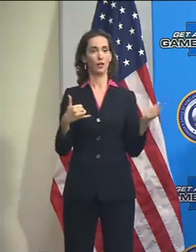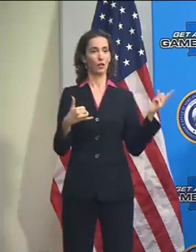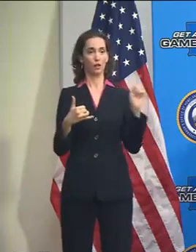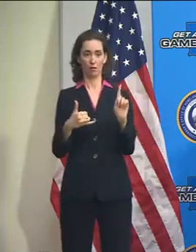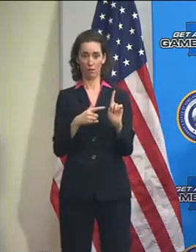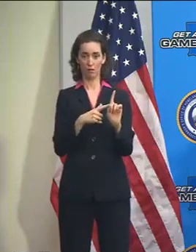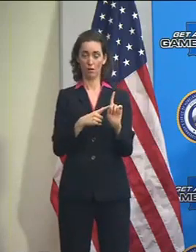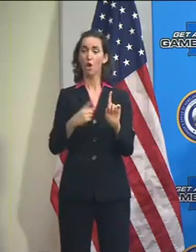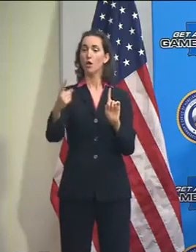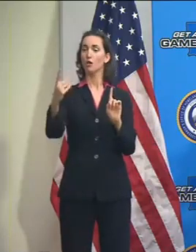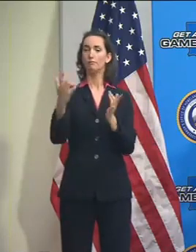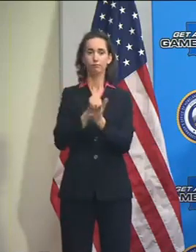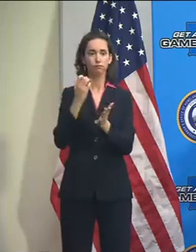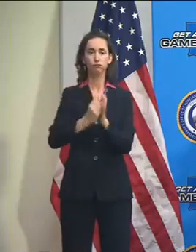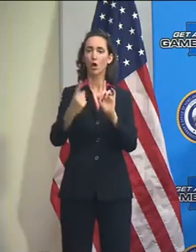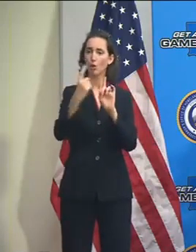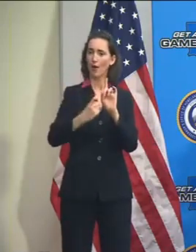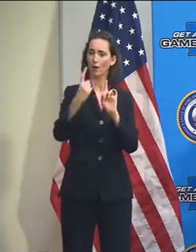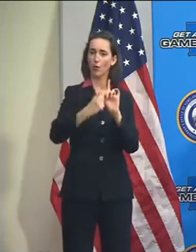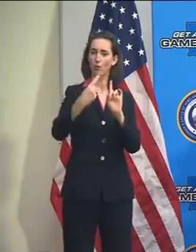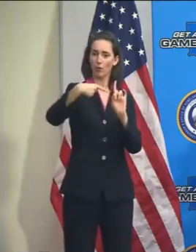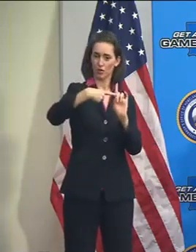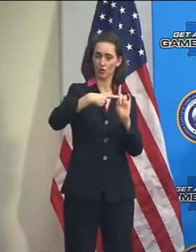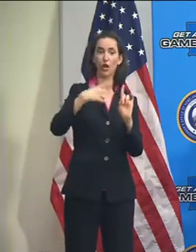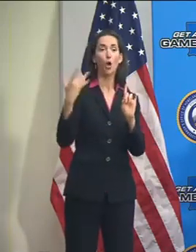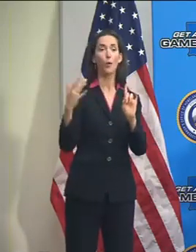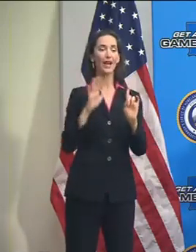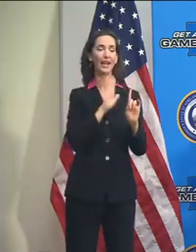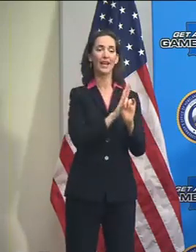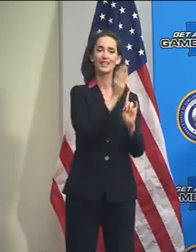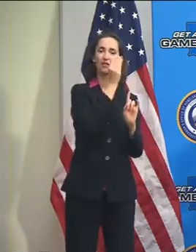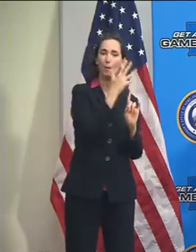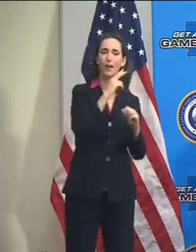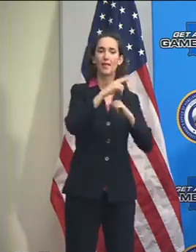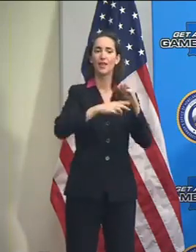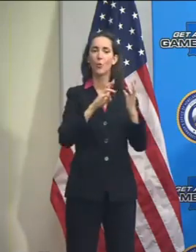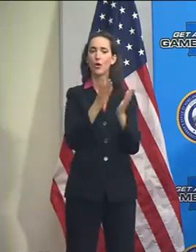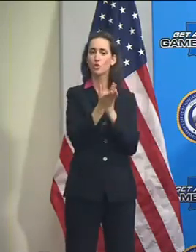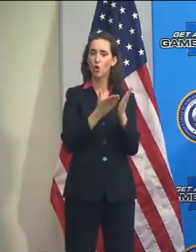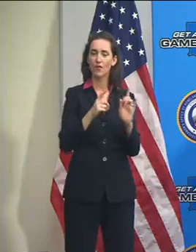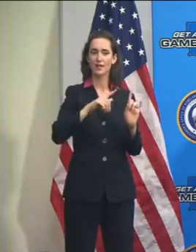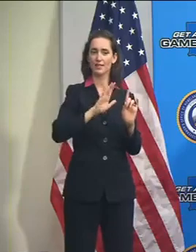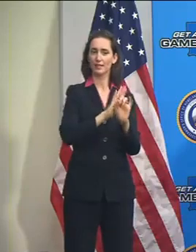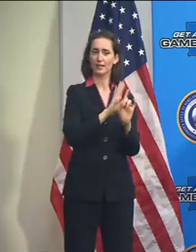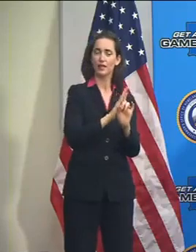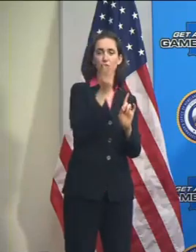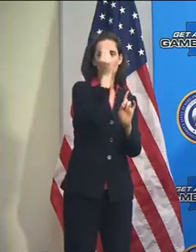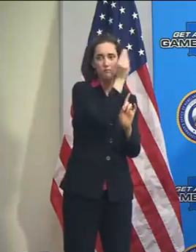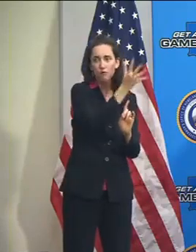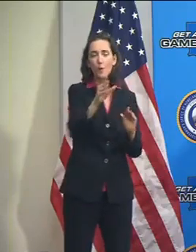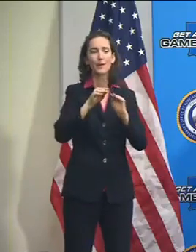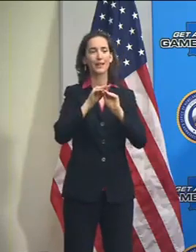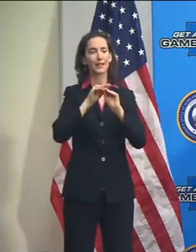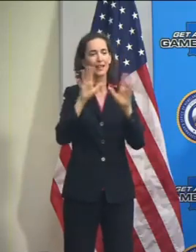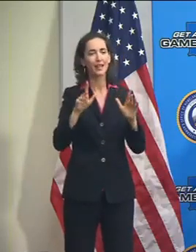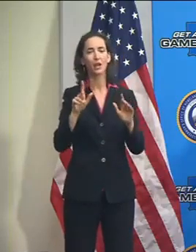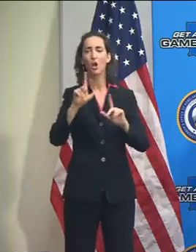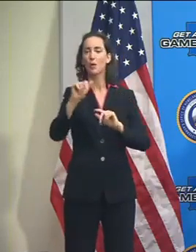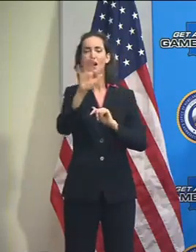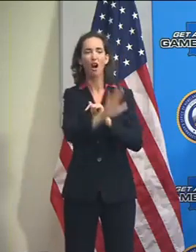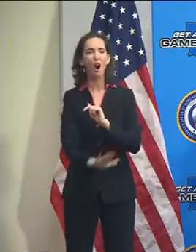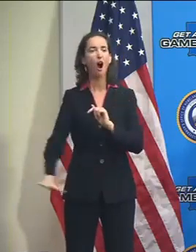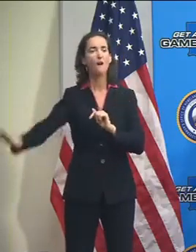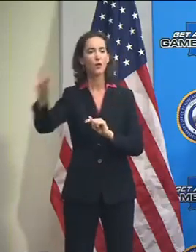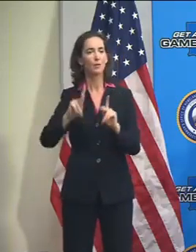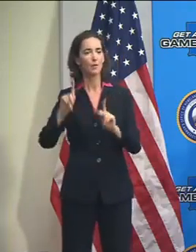want to make sure that the information that he and the National Weather Service has is very clearly articulated to the people of Louisiana. So